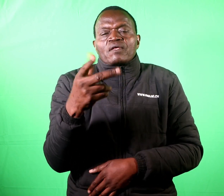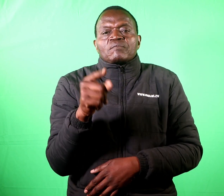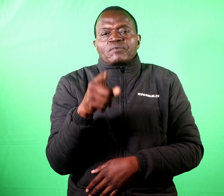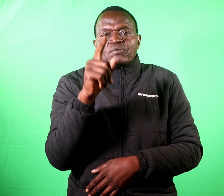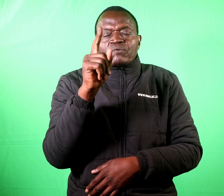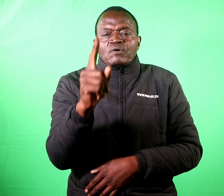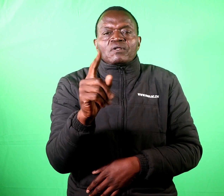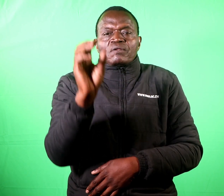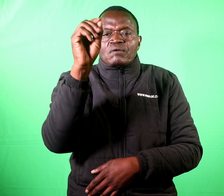8.1%,